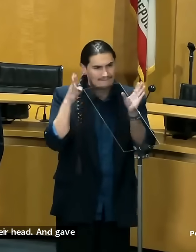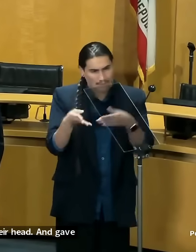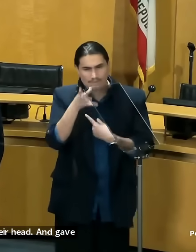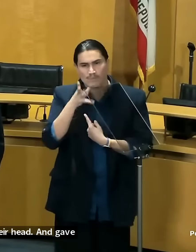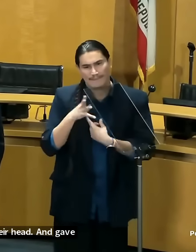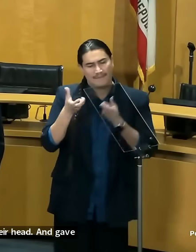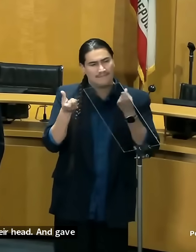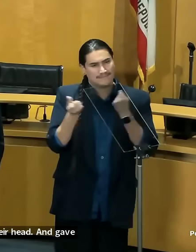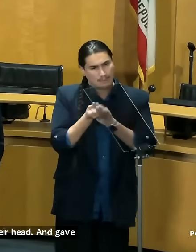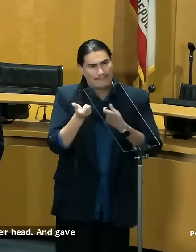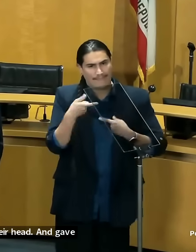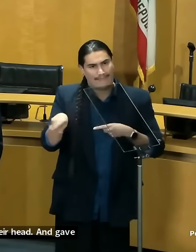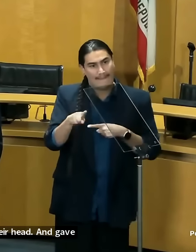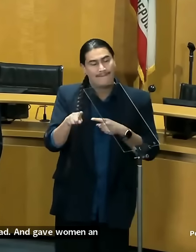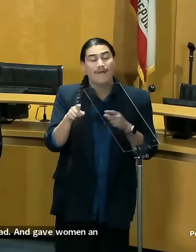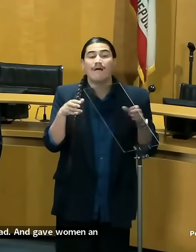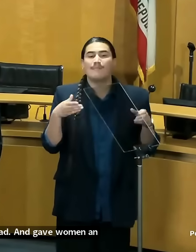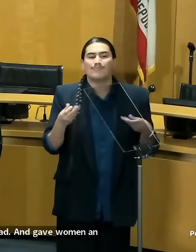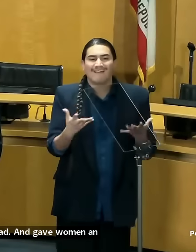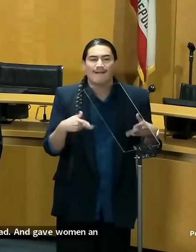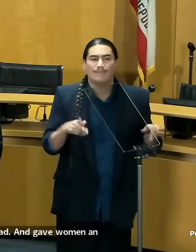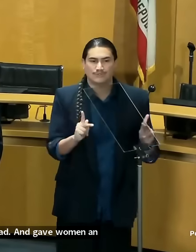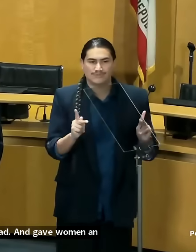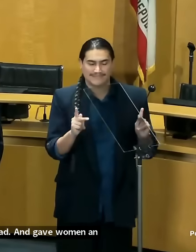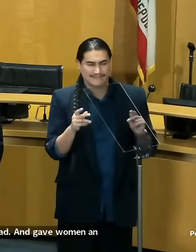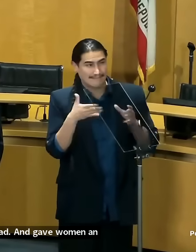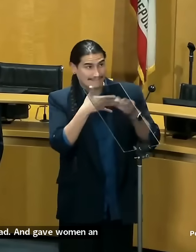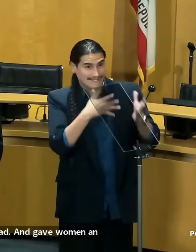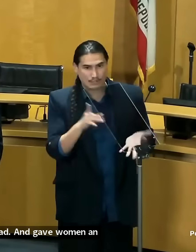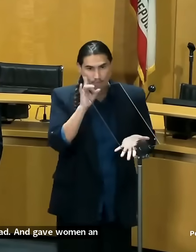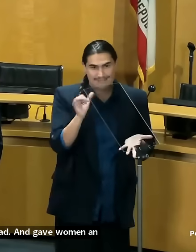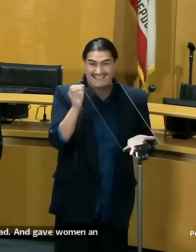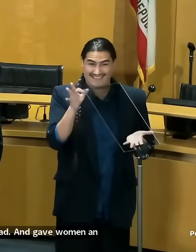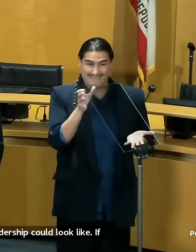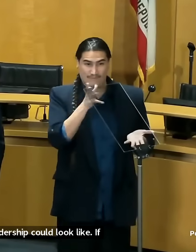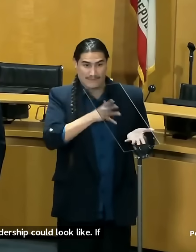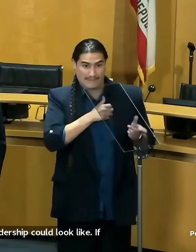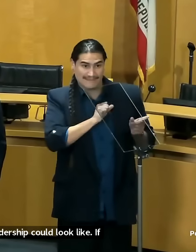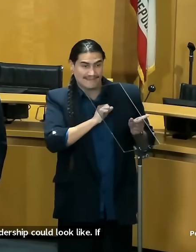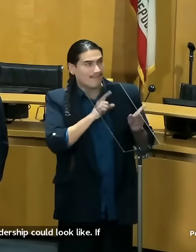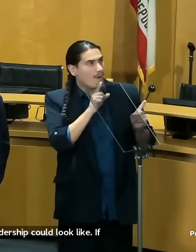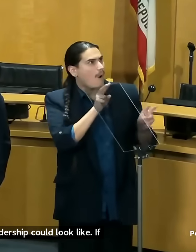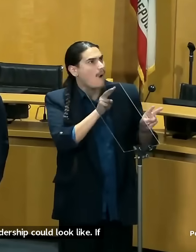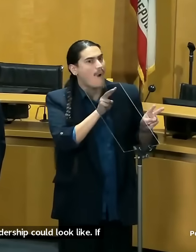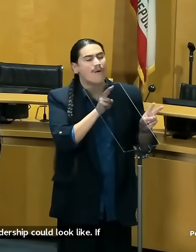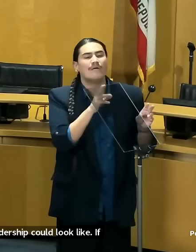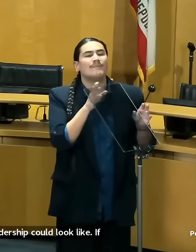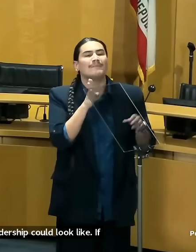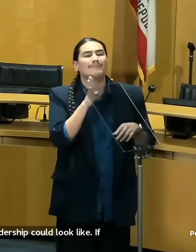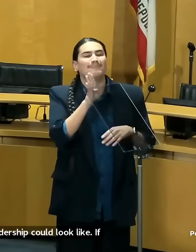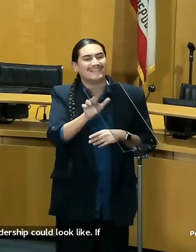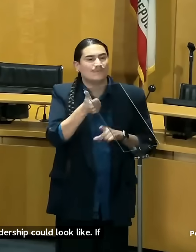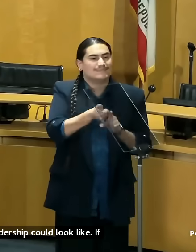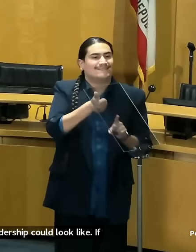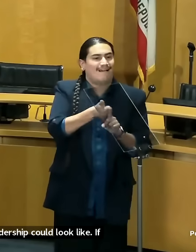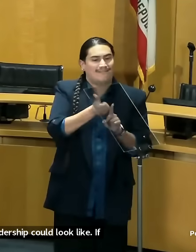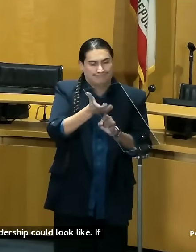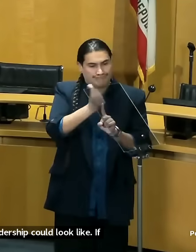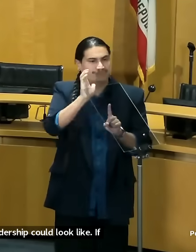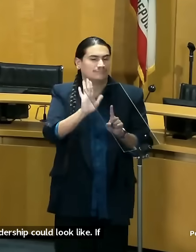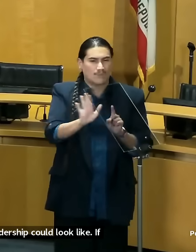an opportunity to see what leadership could look like if you just be who you are,